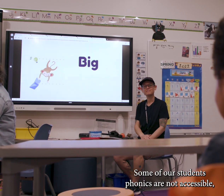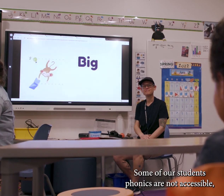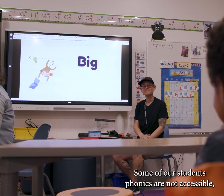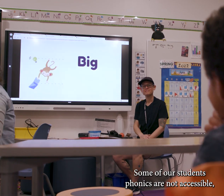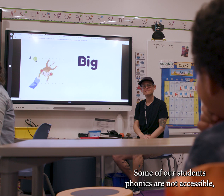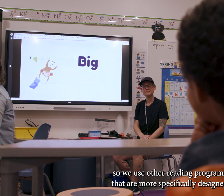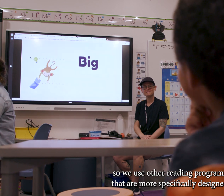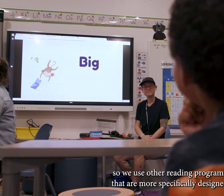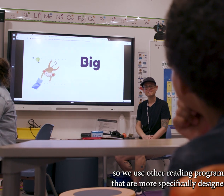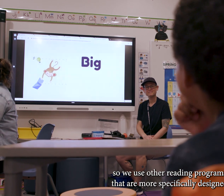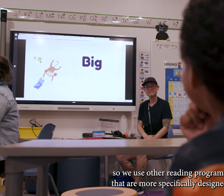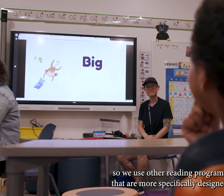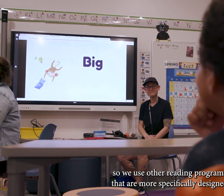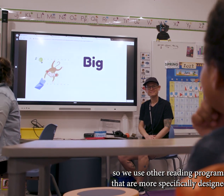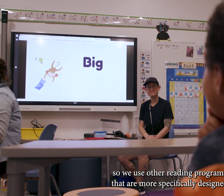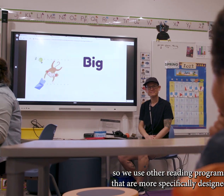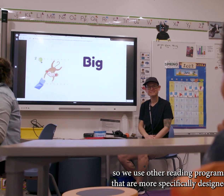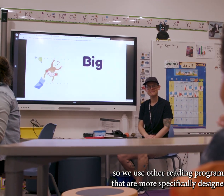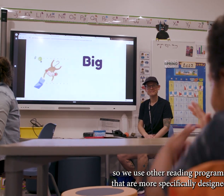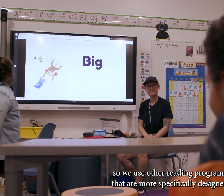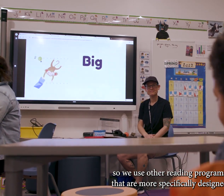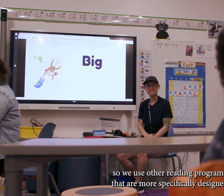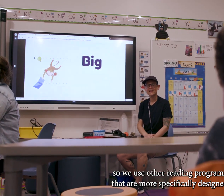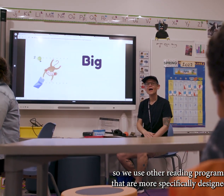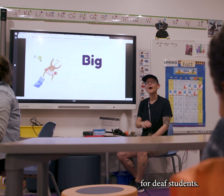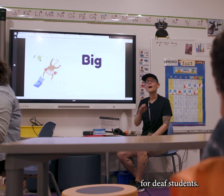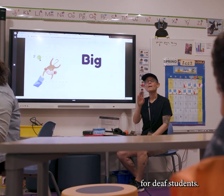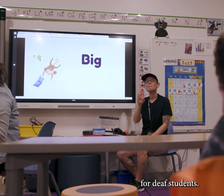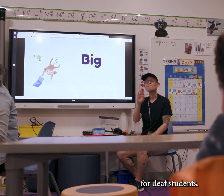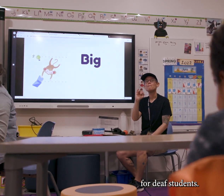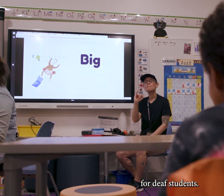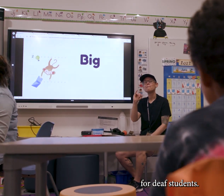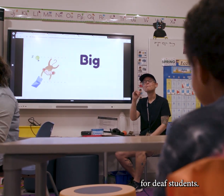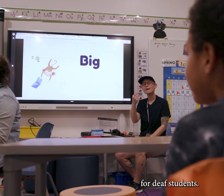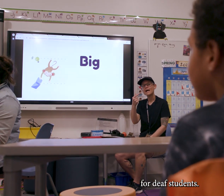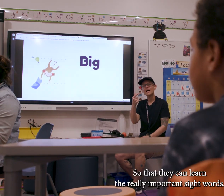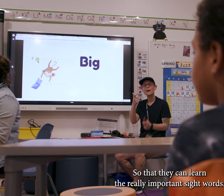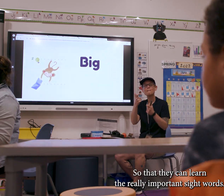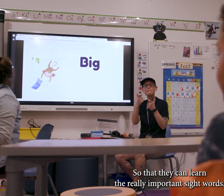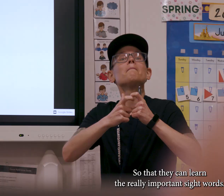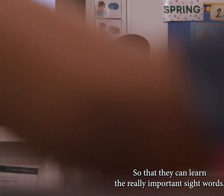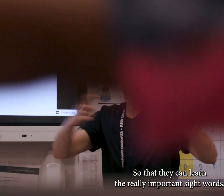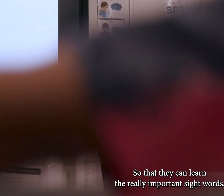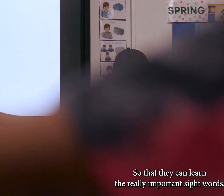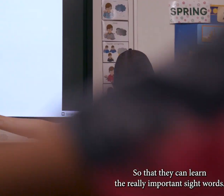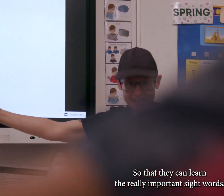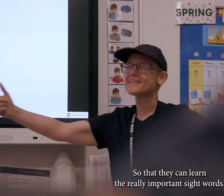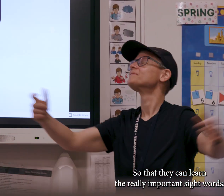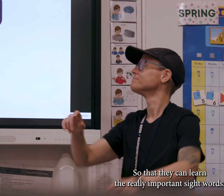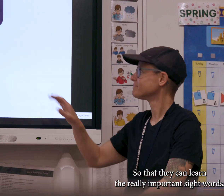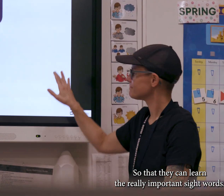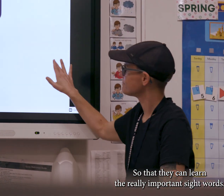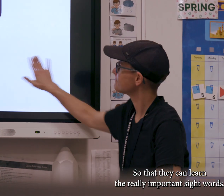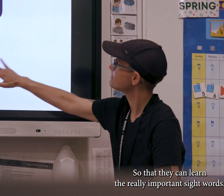phonics are not accessible. So we use other reading programs that are more specifically designed for Deaf students so that they can learn the